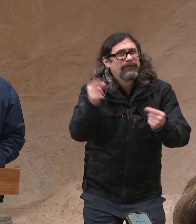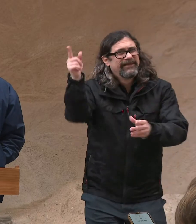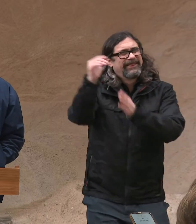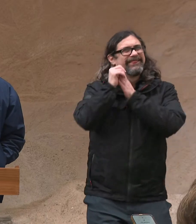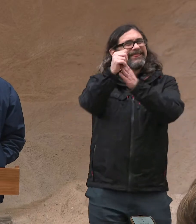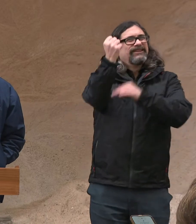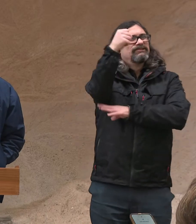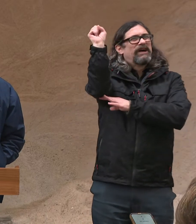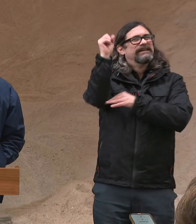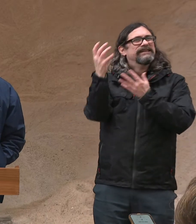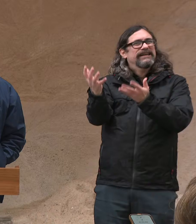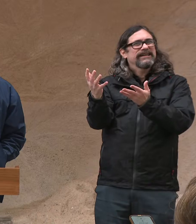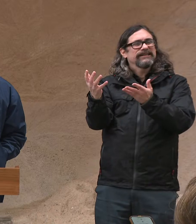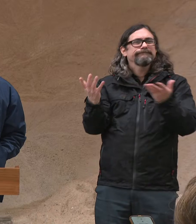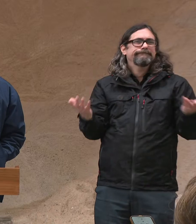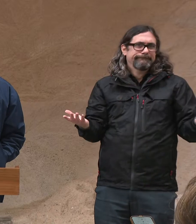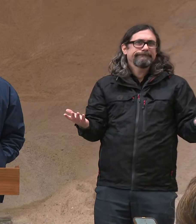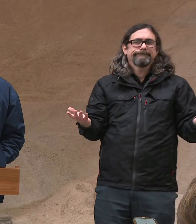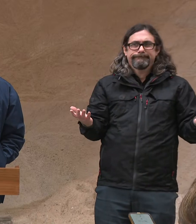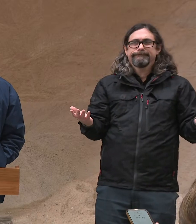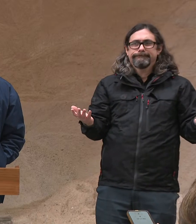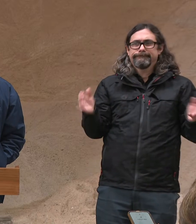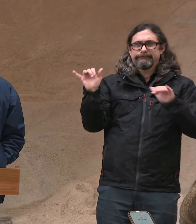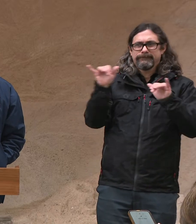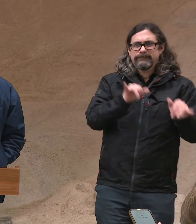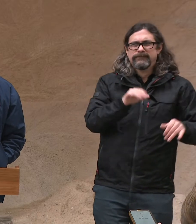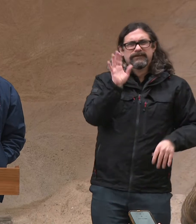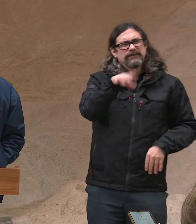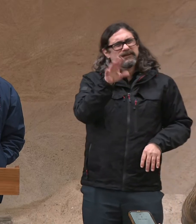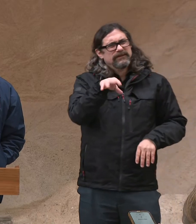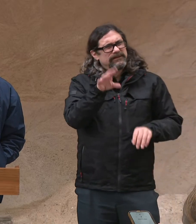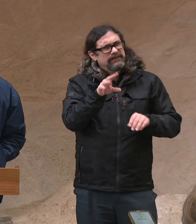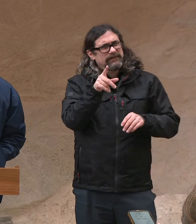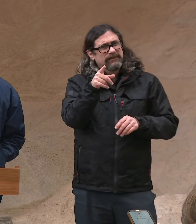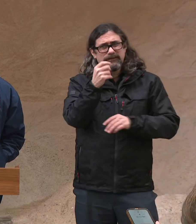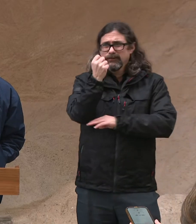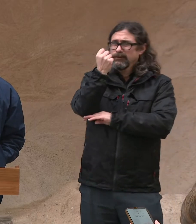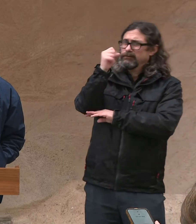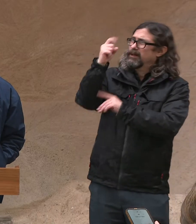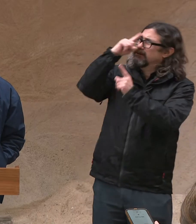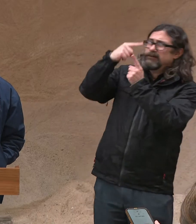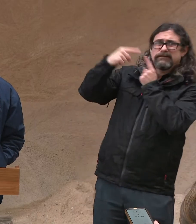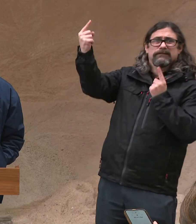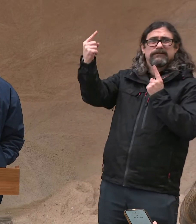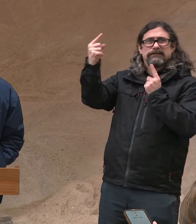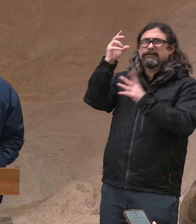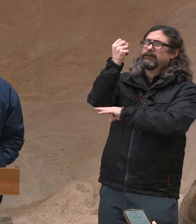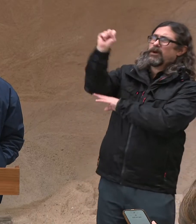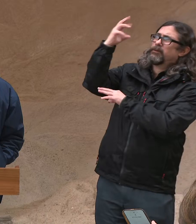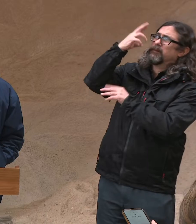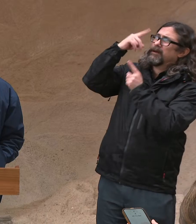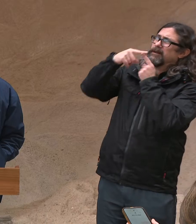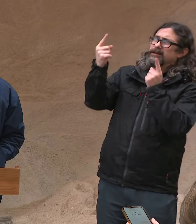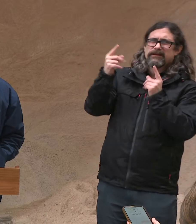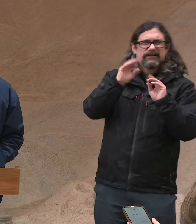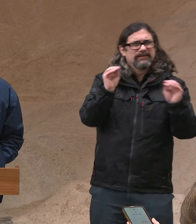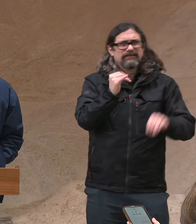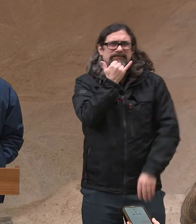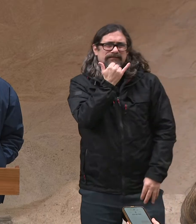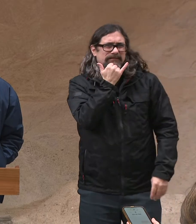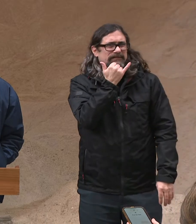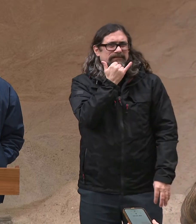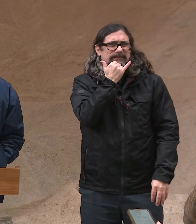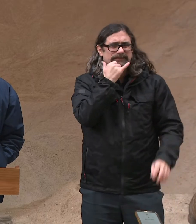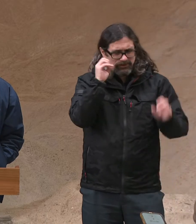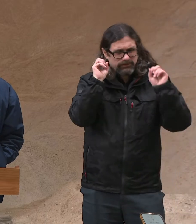just, I don't know why people feel disagreeing is the worst thing to do. Democracy is not frictionless. Democracy